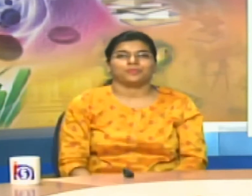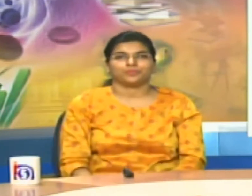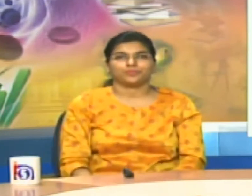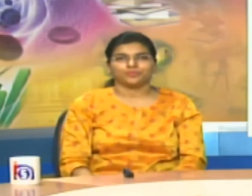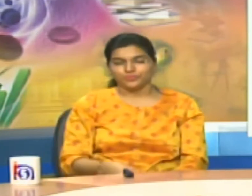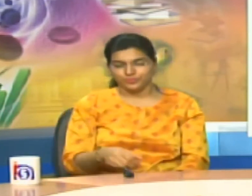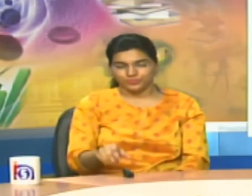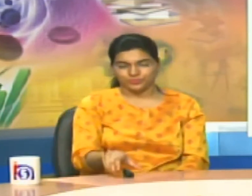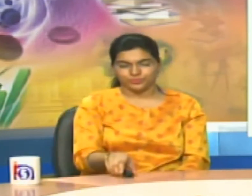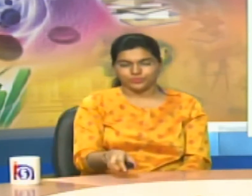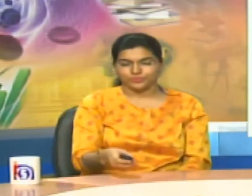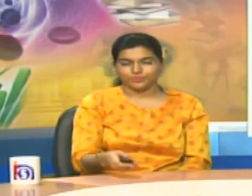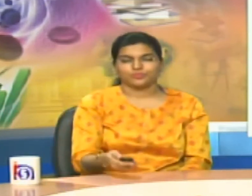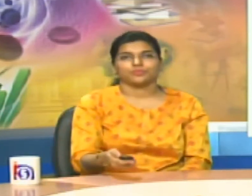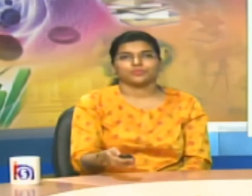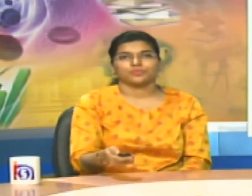It saves our time also.